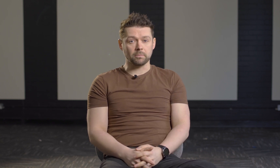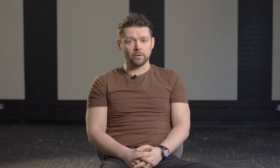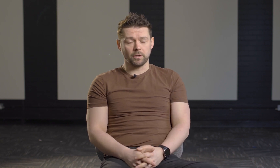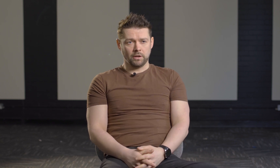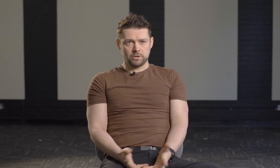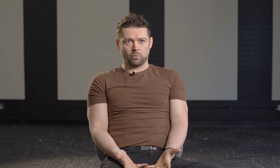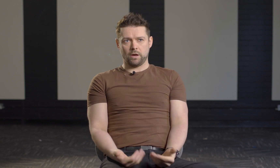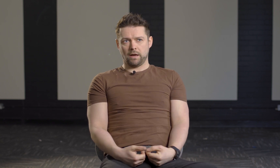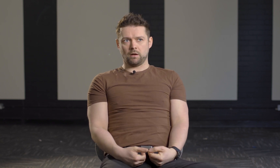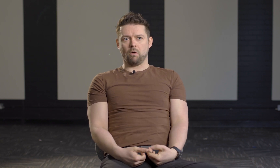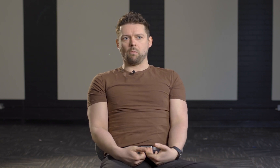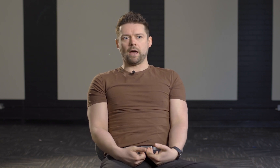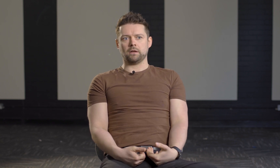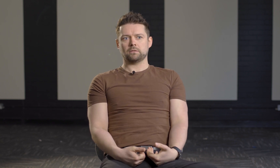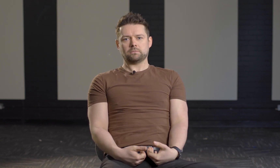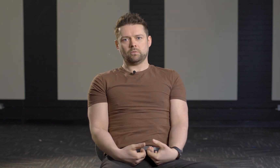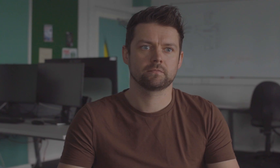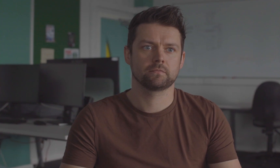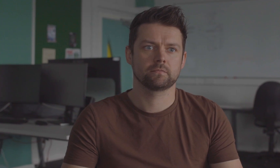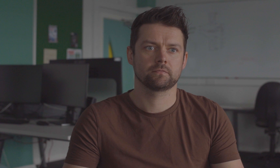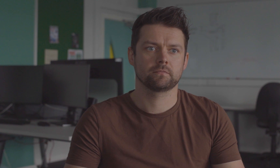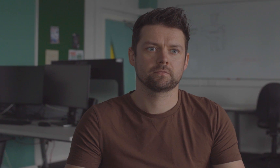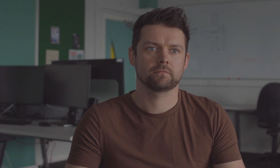people. So we then go away with this